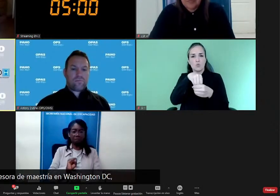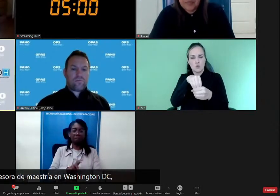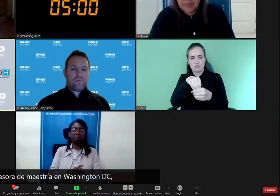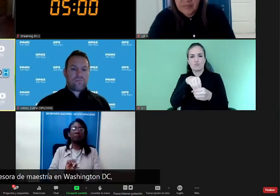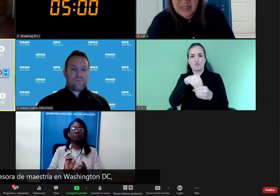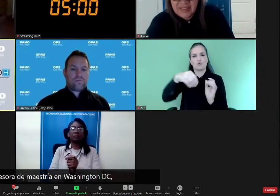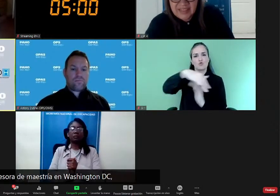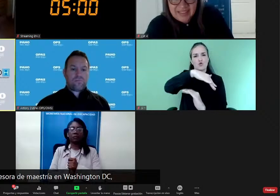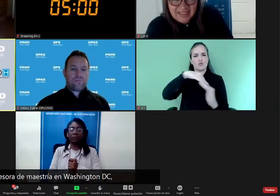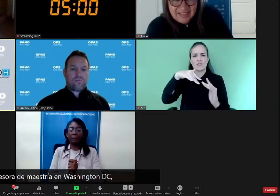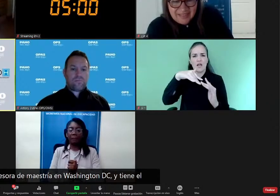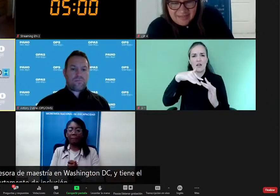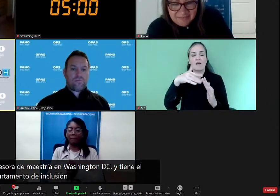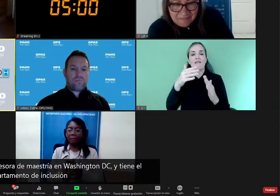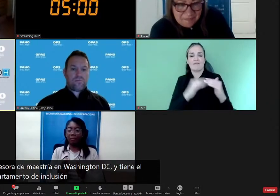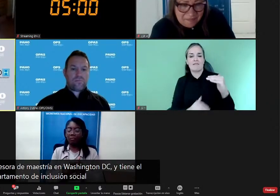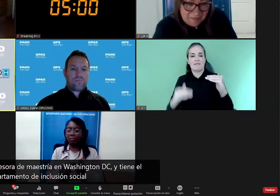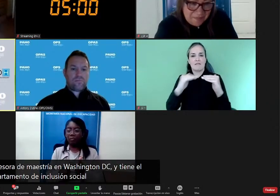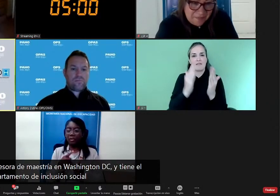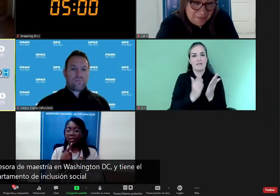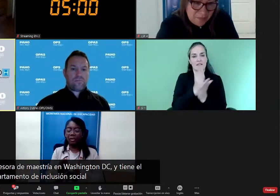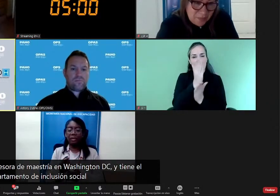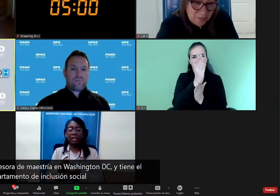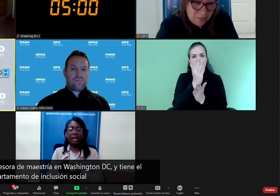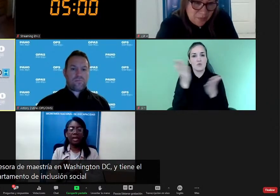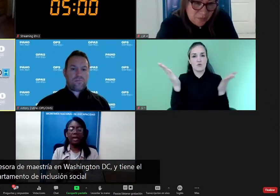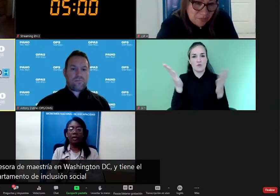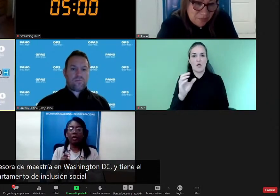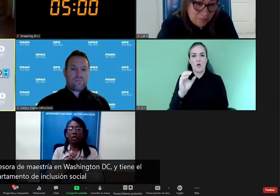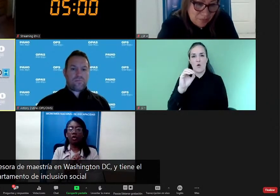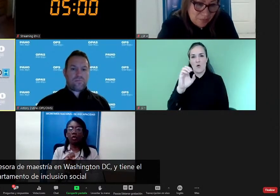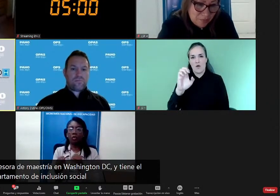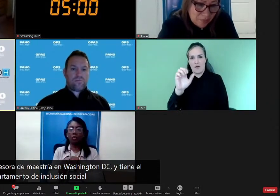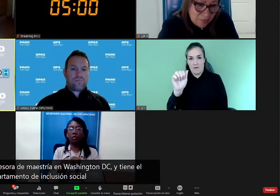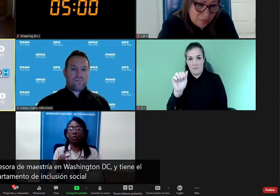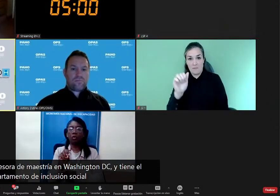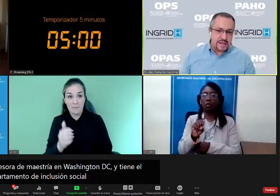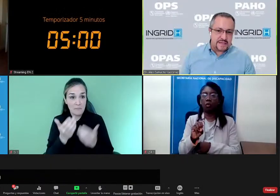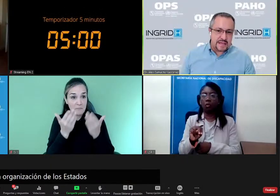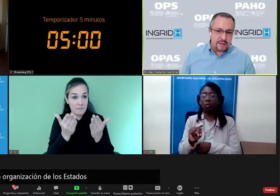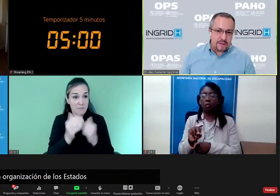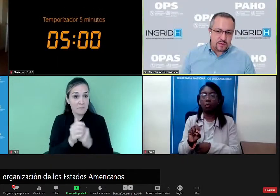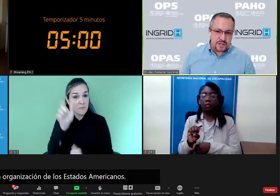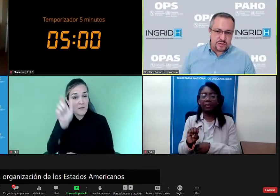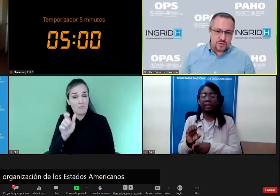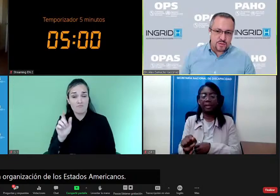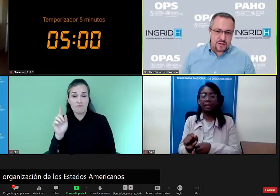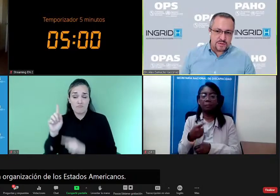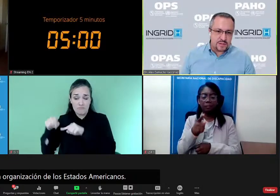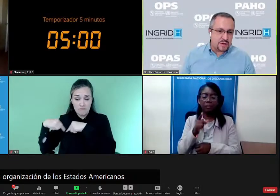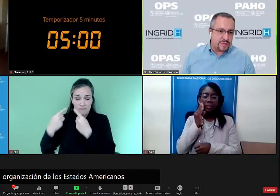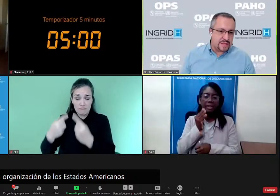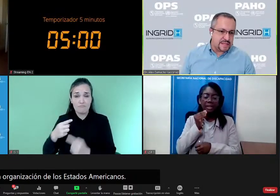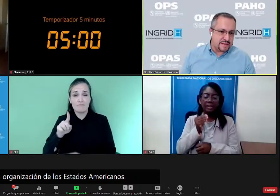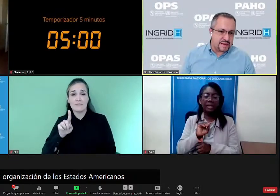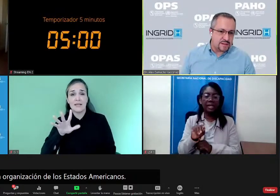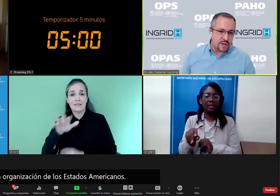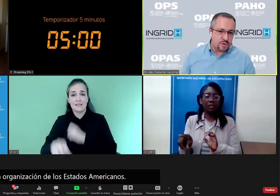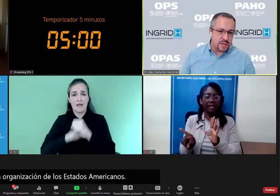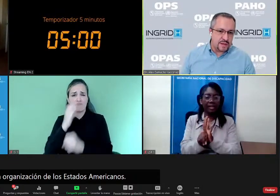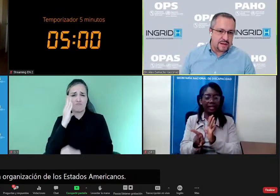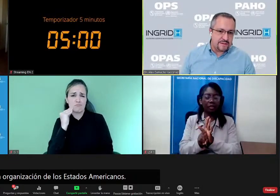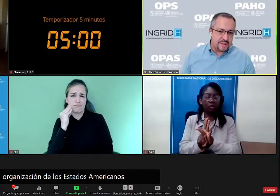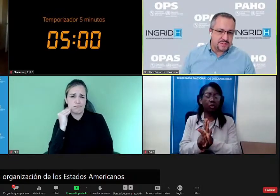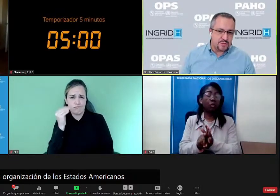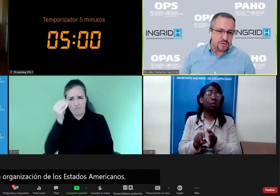participated in the secretariat of access to rights and equity in the oas she has more than 15 years experience in the